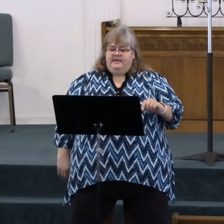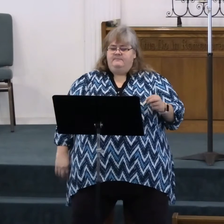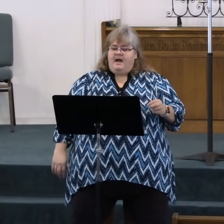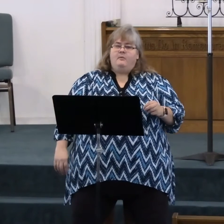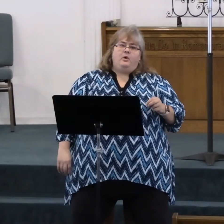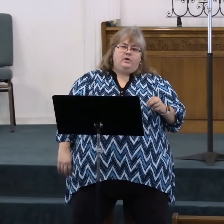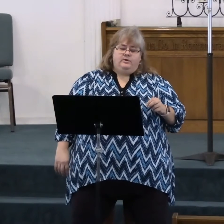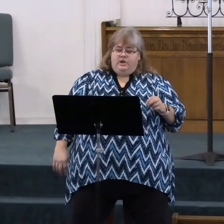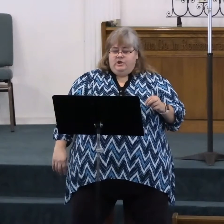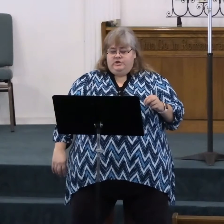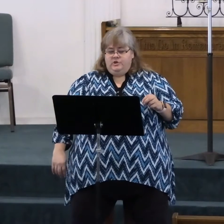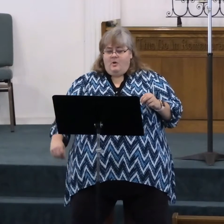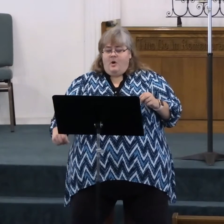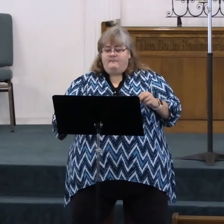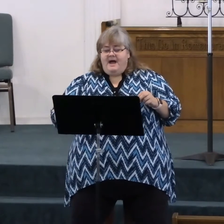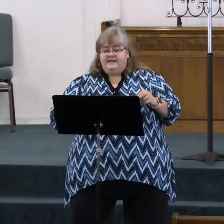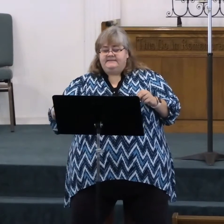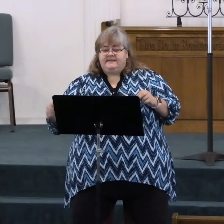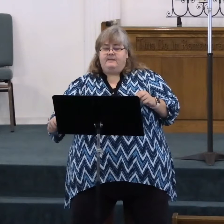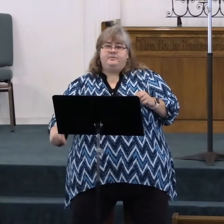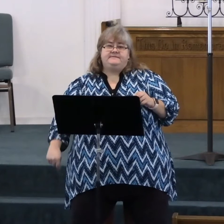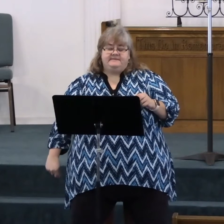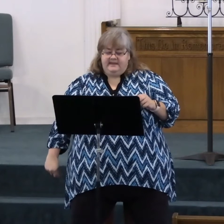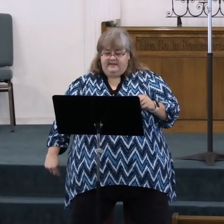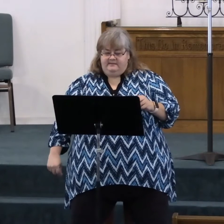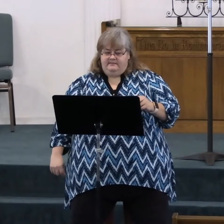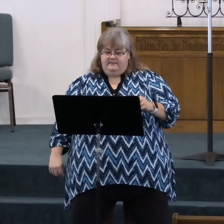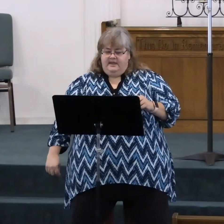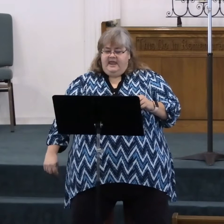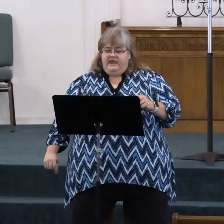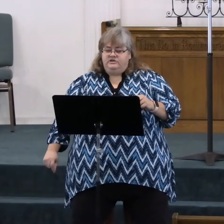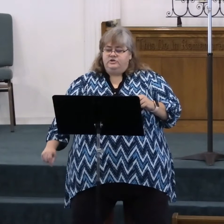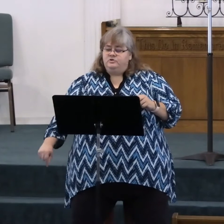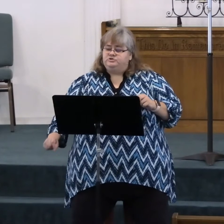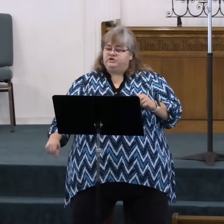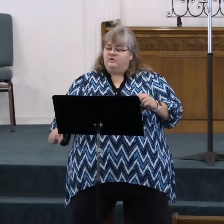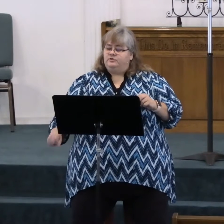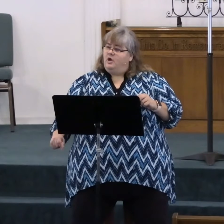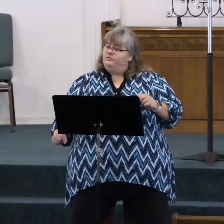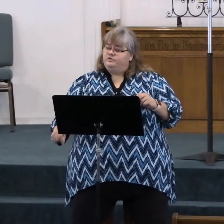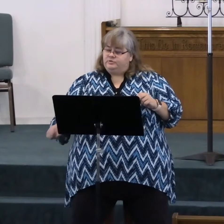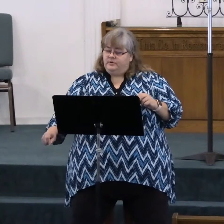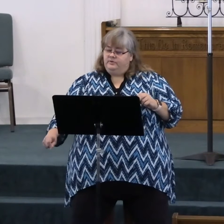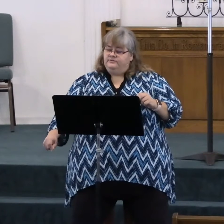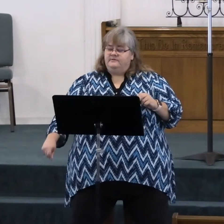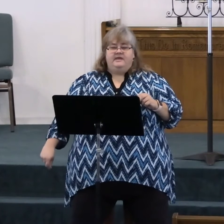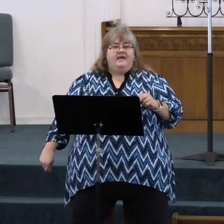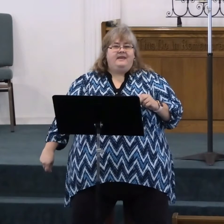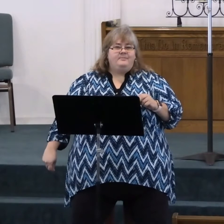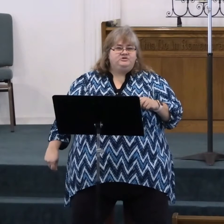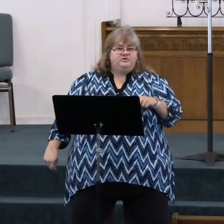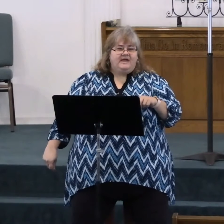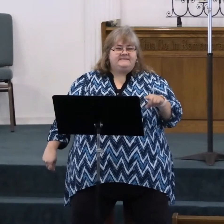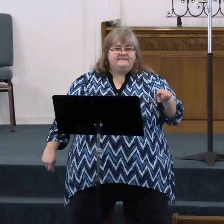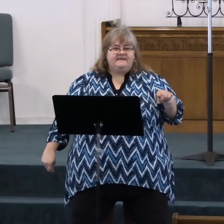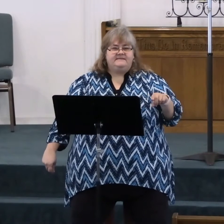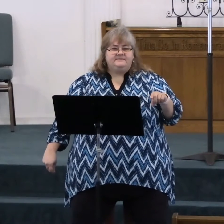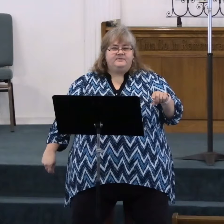in my word, you are my disciples indeed. And you shall know the truth," and I bet you guys can say this with